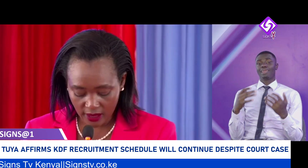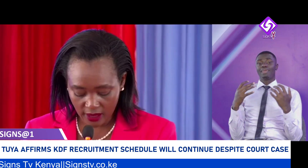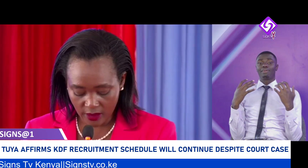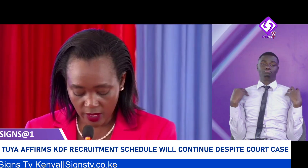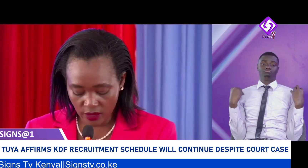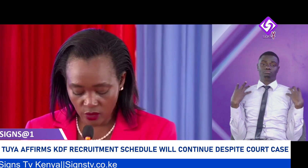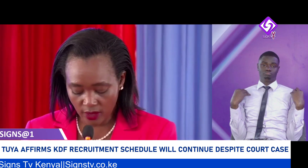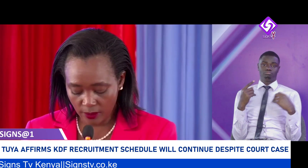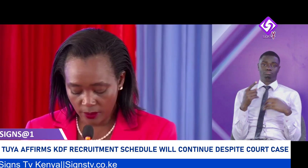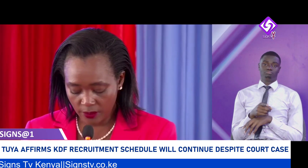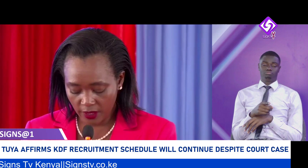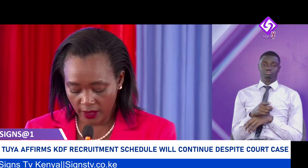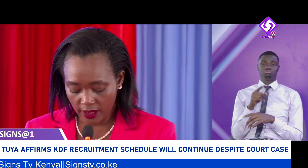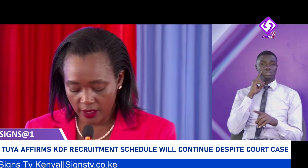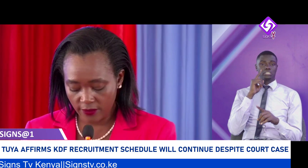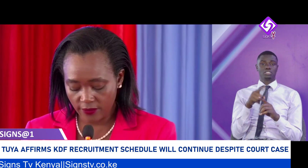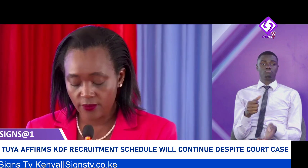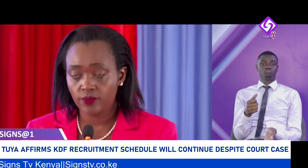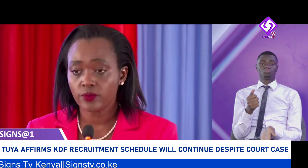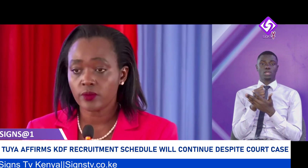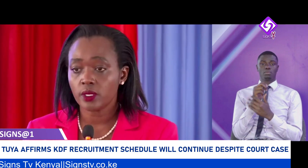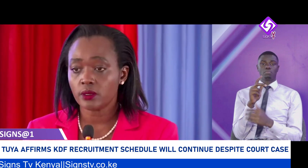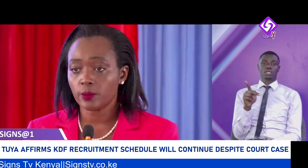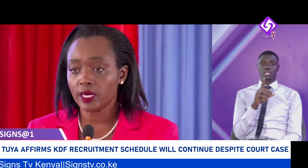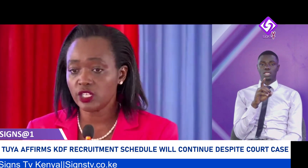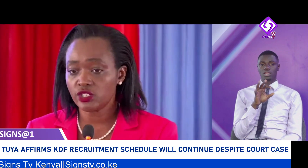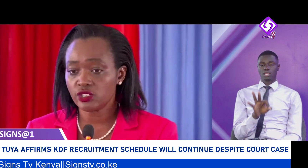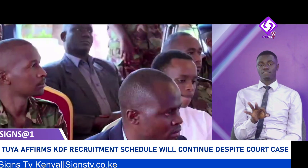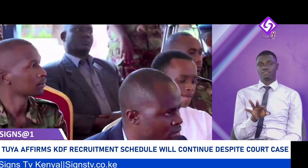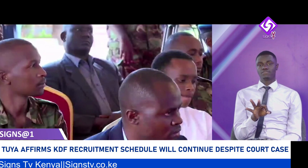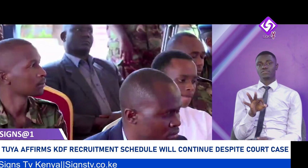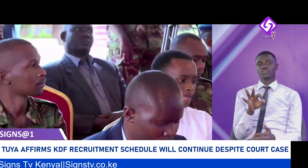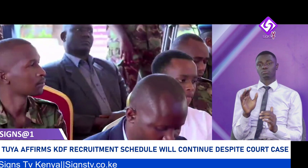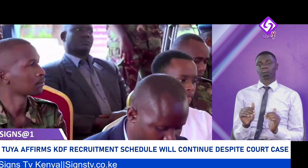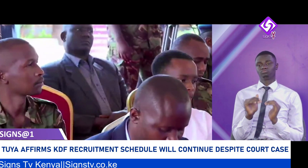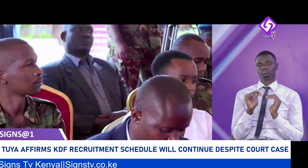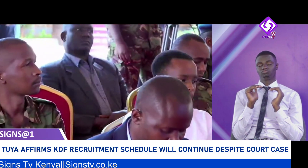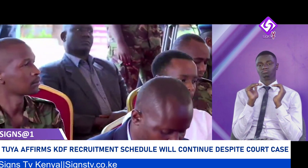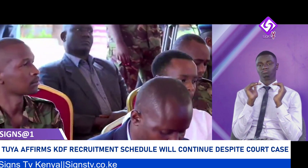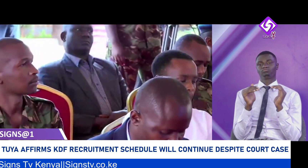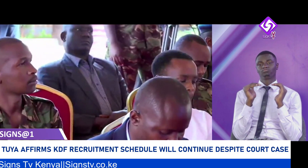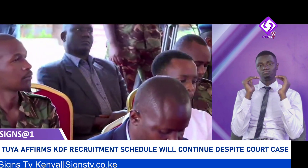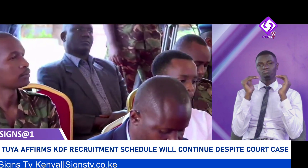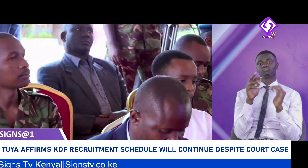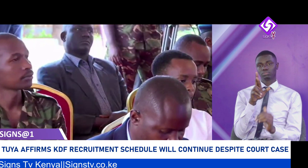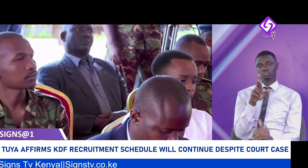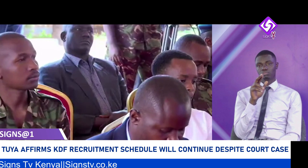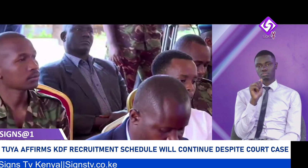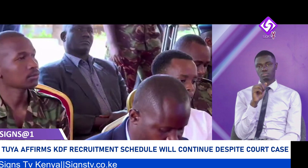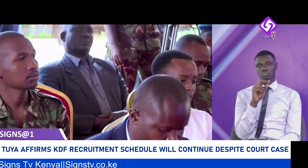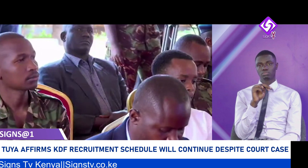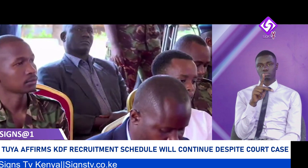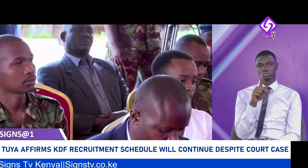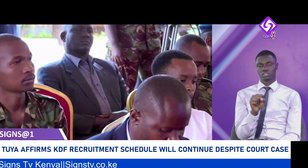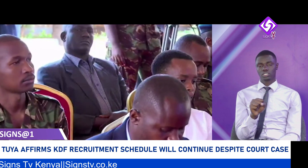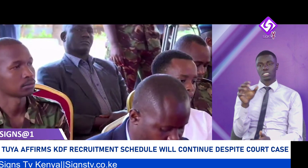Is meant to help the KDF replenish its ranks. This recruitment is therefore